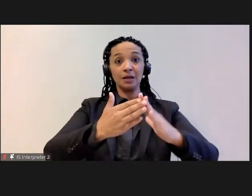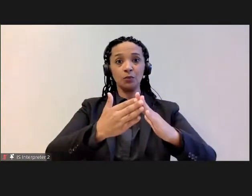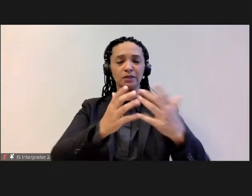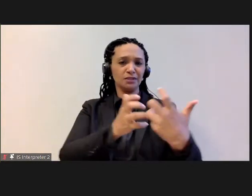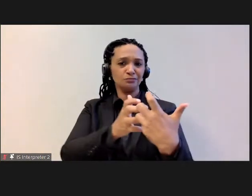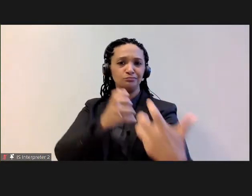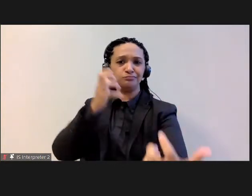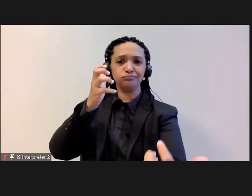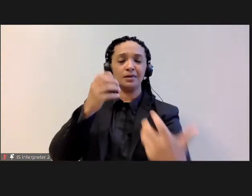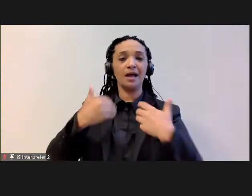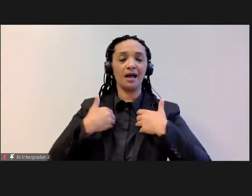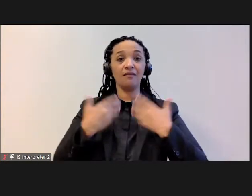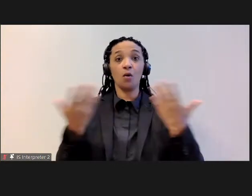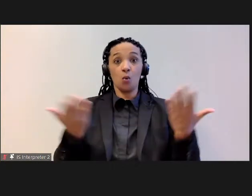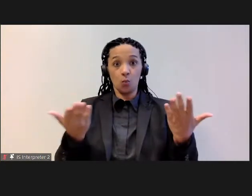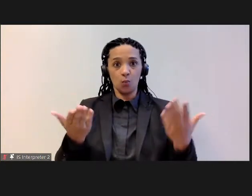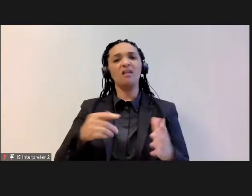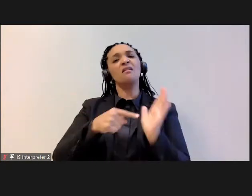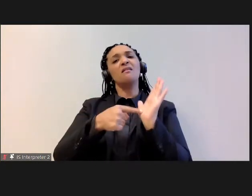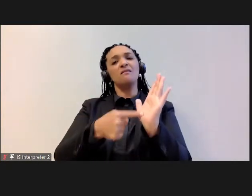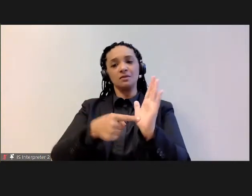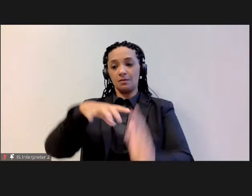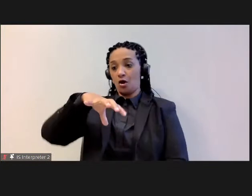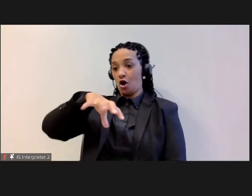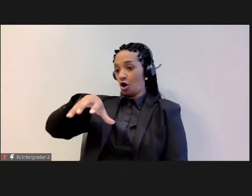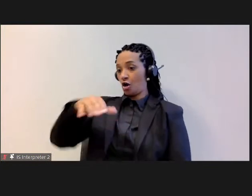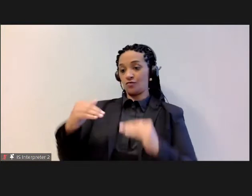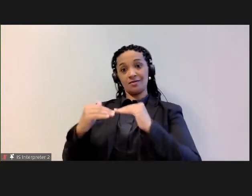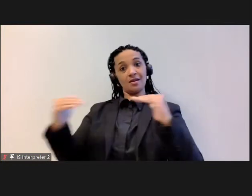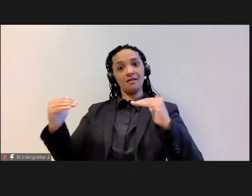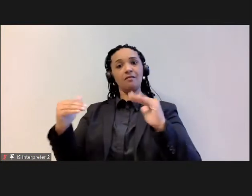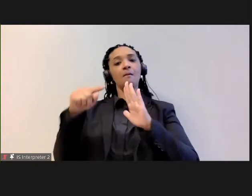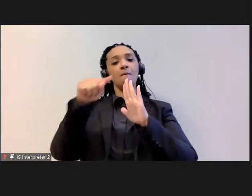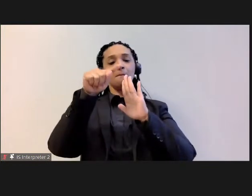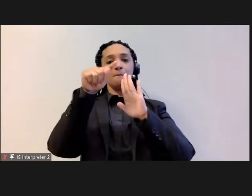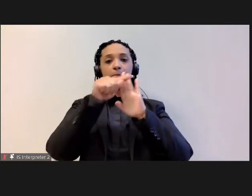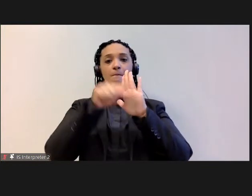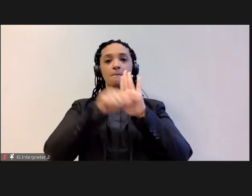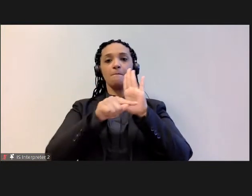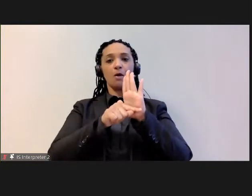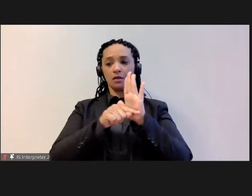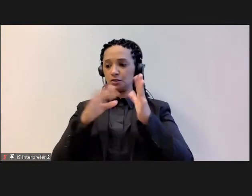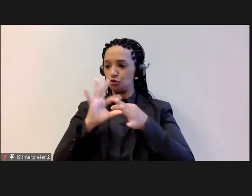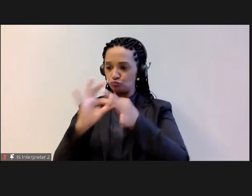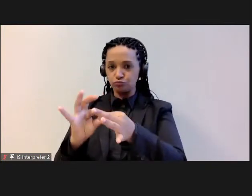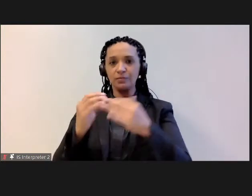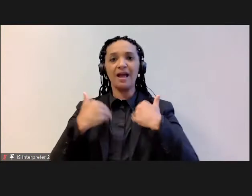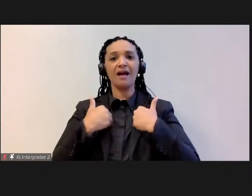Already at the national level for the policymakers, when it comes to certain